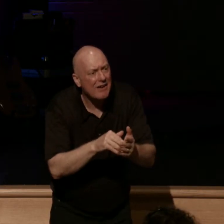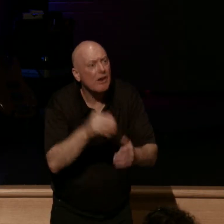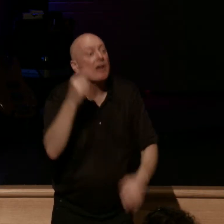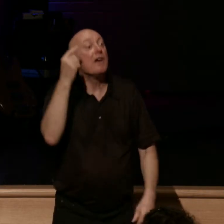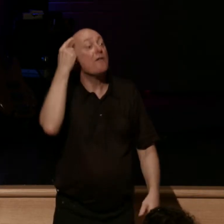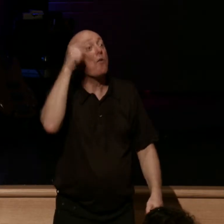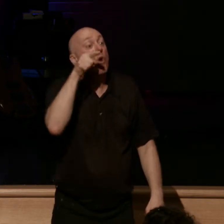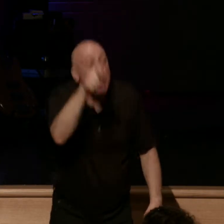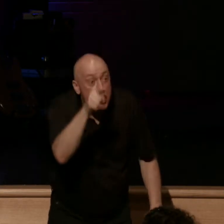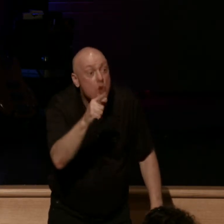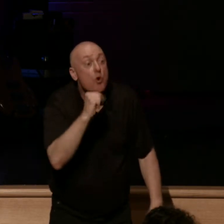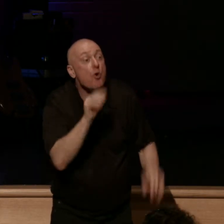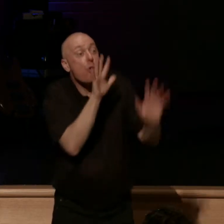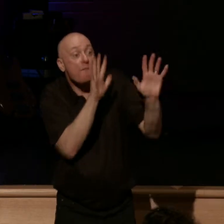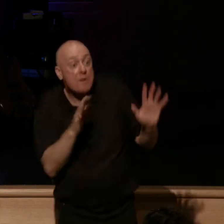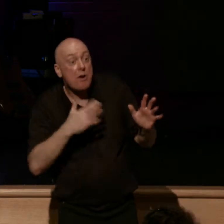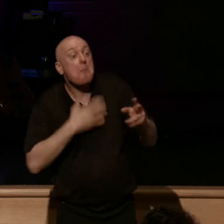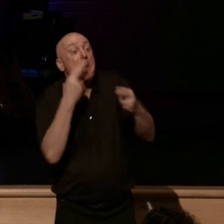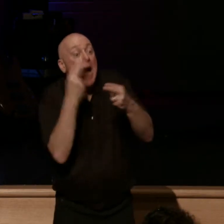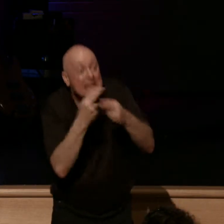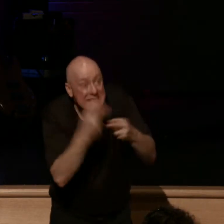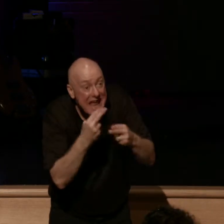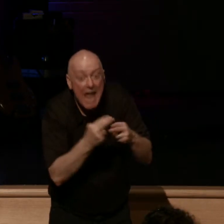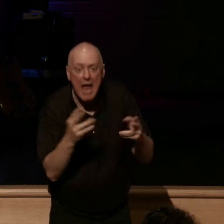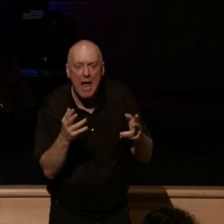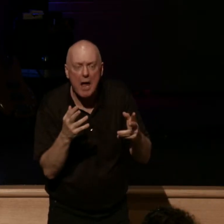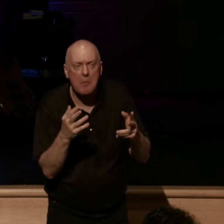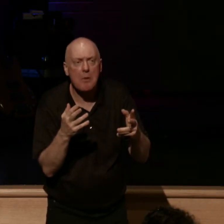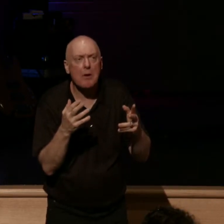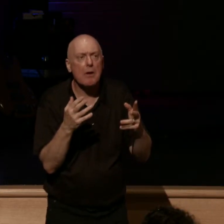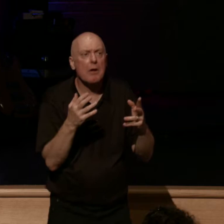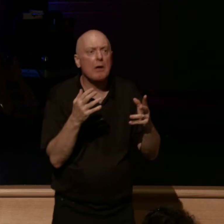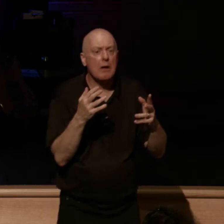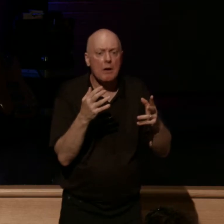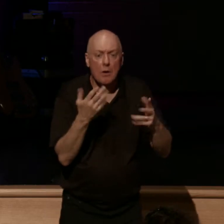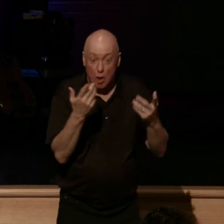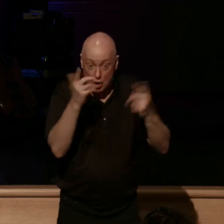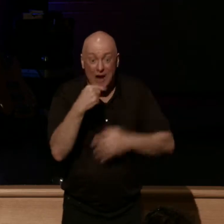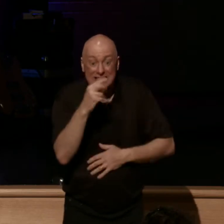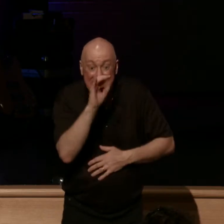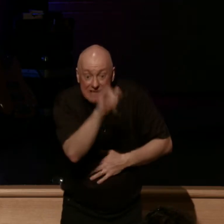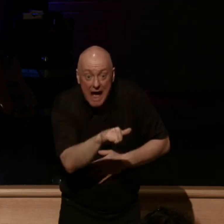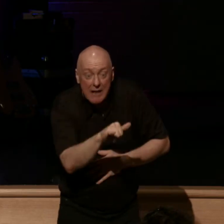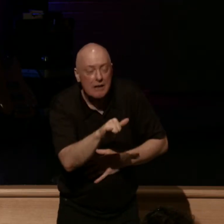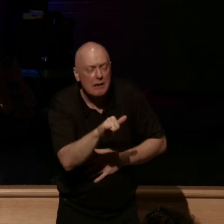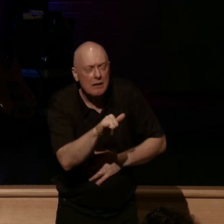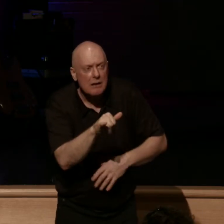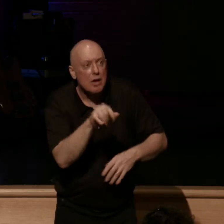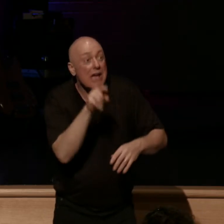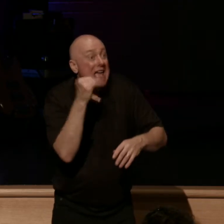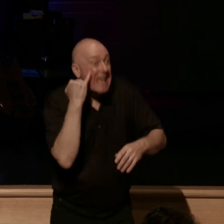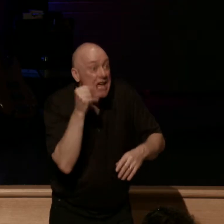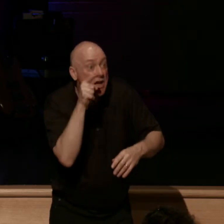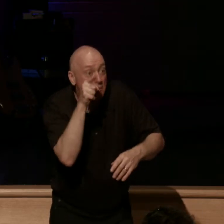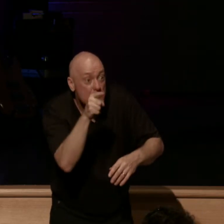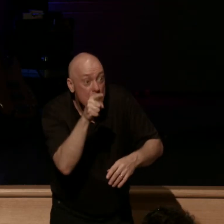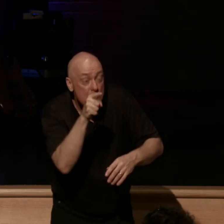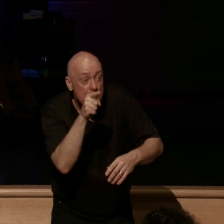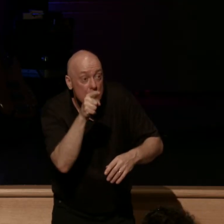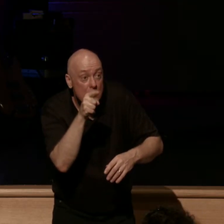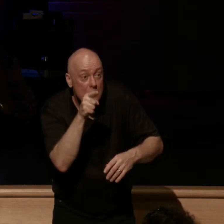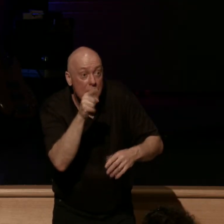who fear my name," and as it kind of falls off his lips there, if you listen to it, right? "But for you who fear my